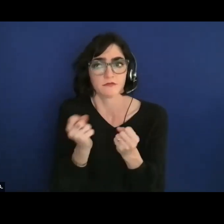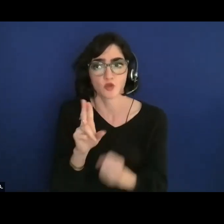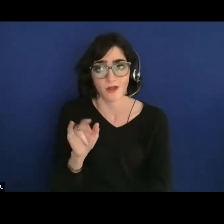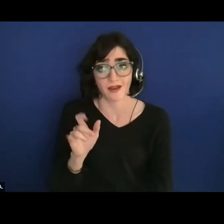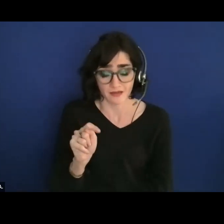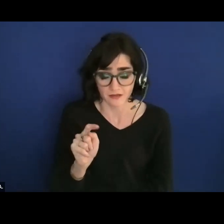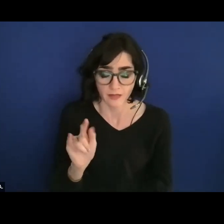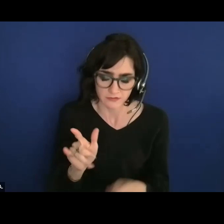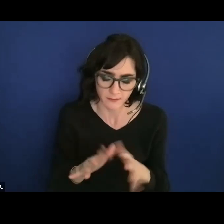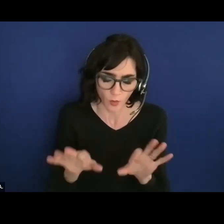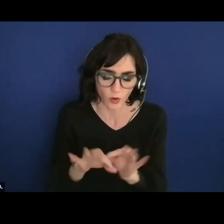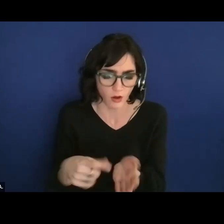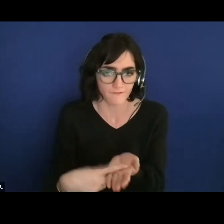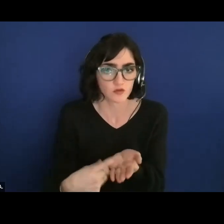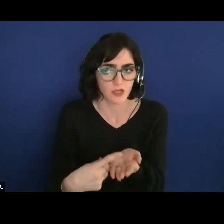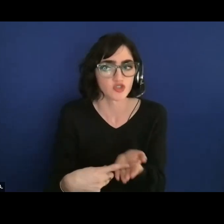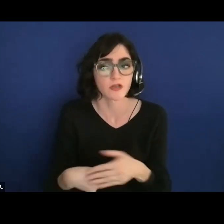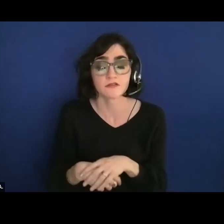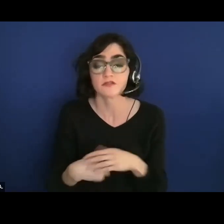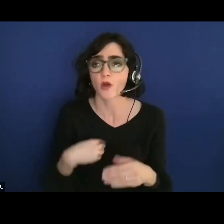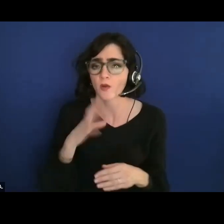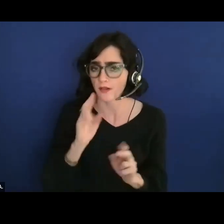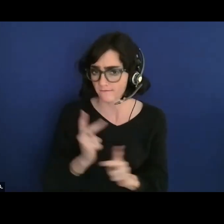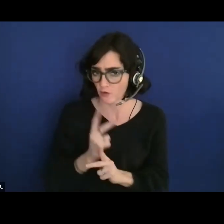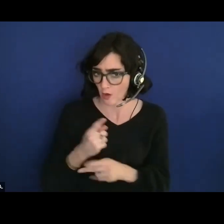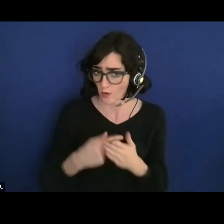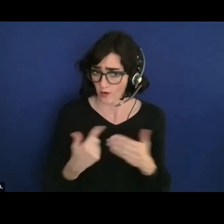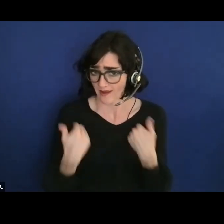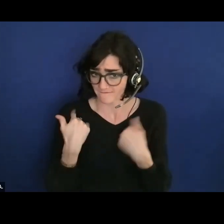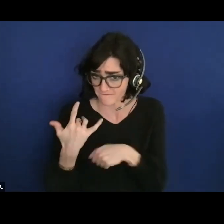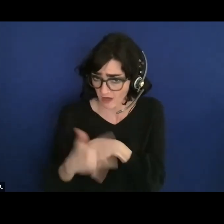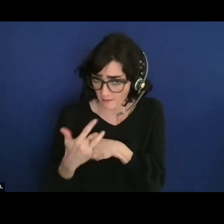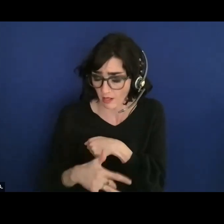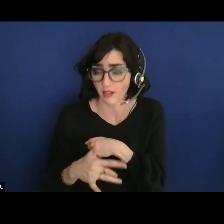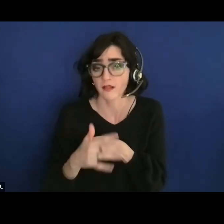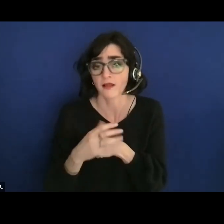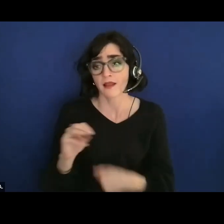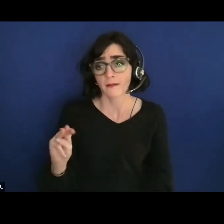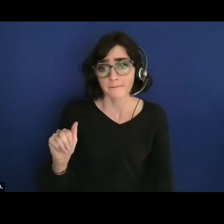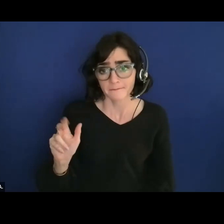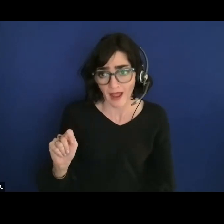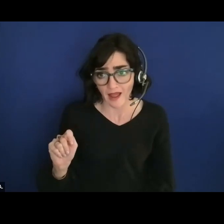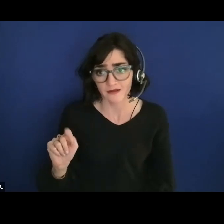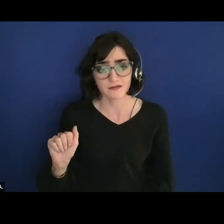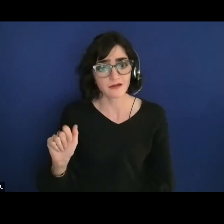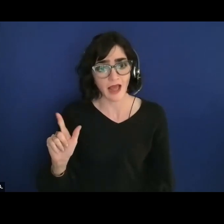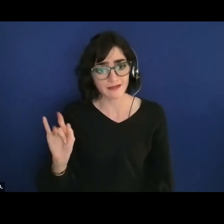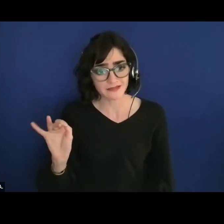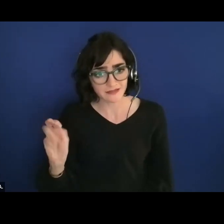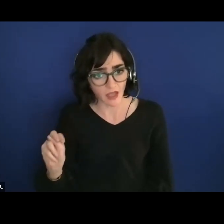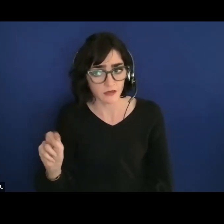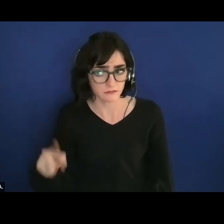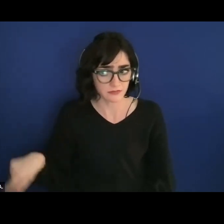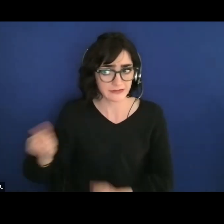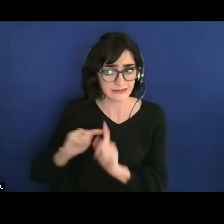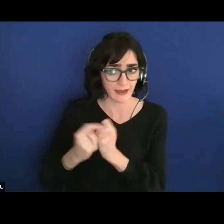conversation. I will find out what we have available, and Matt, Allison, team that's on the phone, I'm just going to throw this